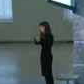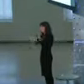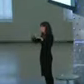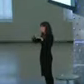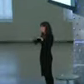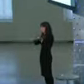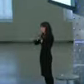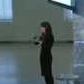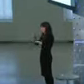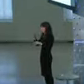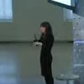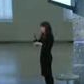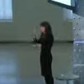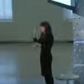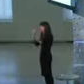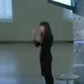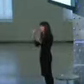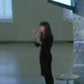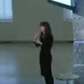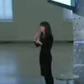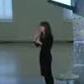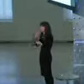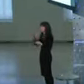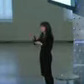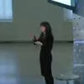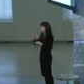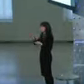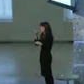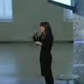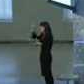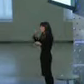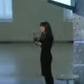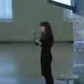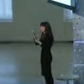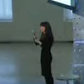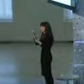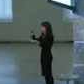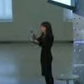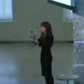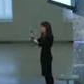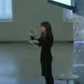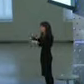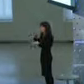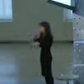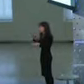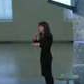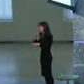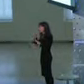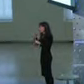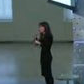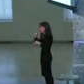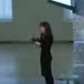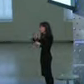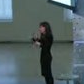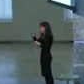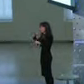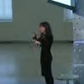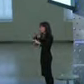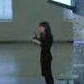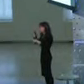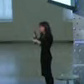will you kill that person or won't you? And if you say yes, then that takes you onto this other path, and there's all these other choices, and it just